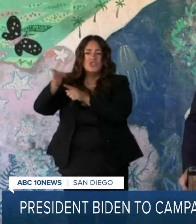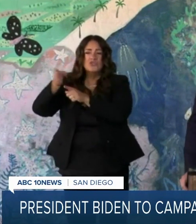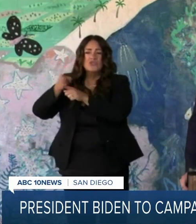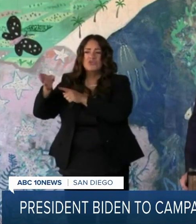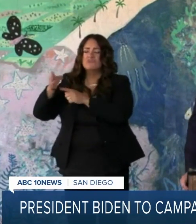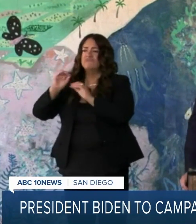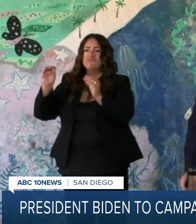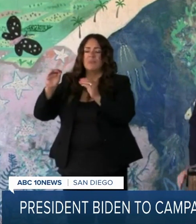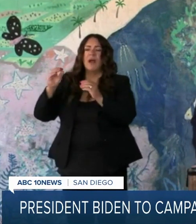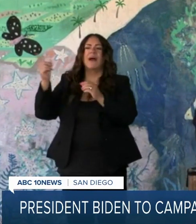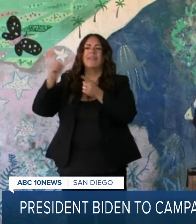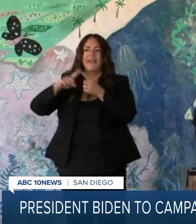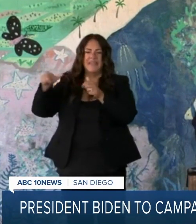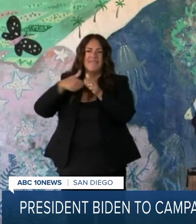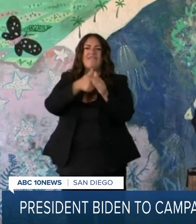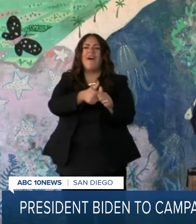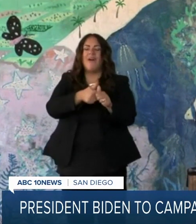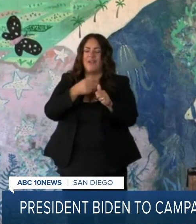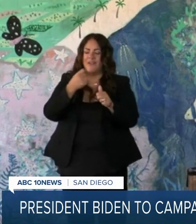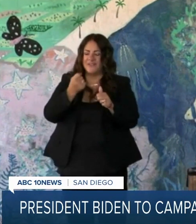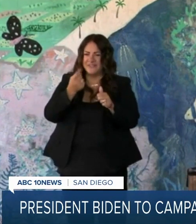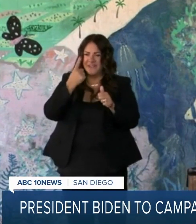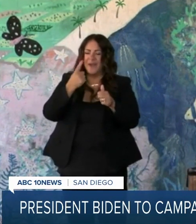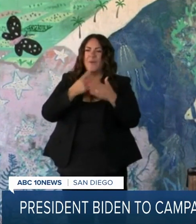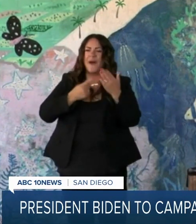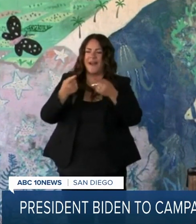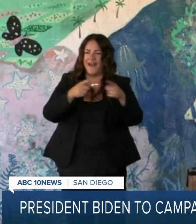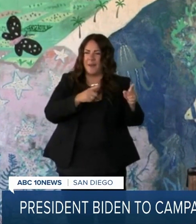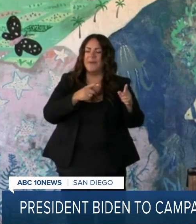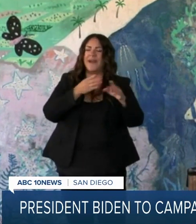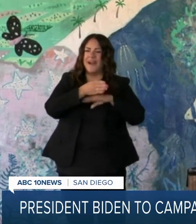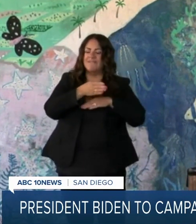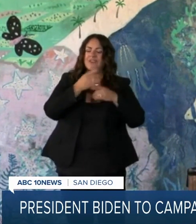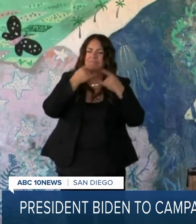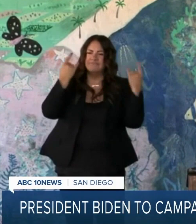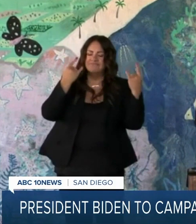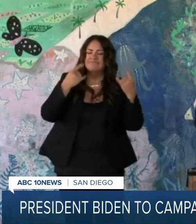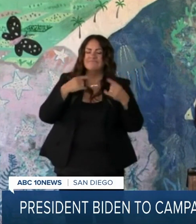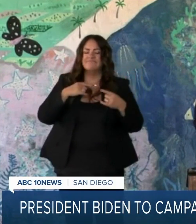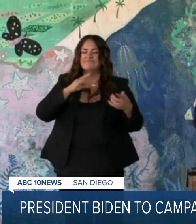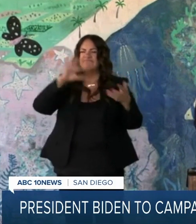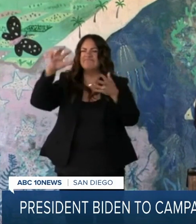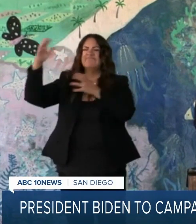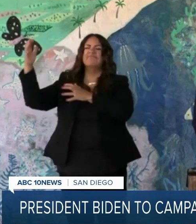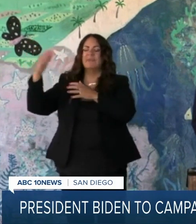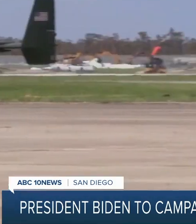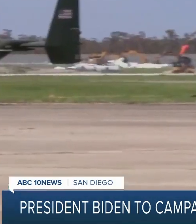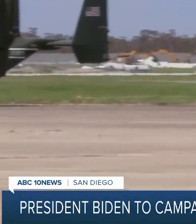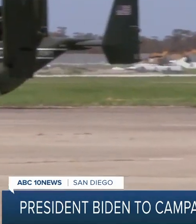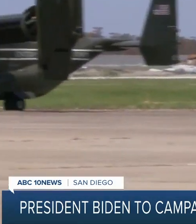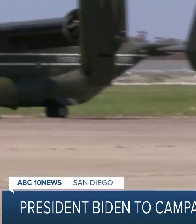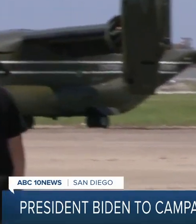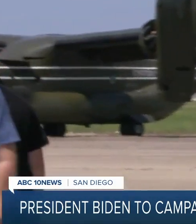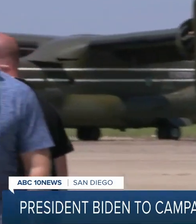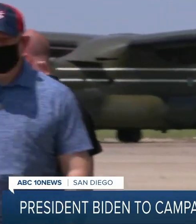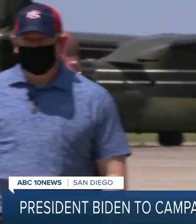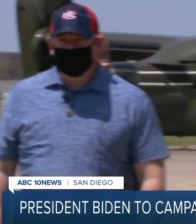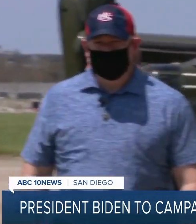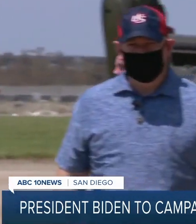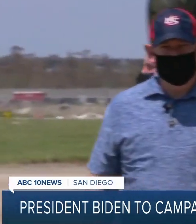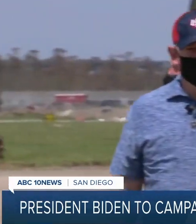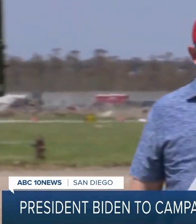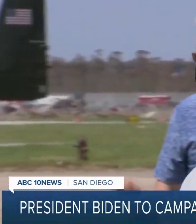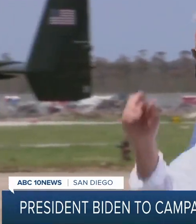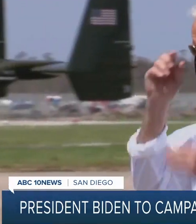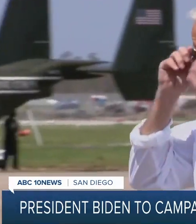be in California early next week. It hasn't been announced where the two plan to hold events. Happening tomorrow,